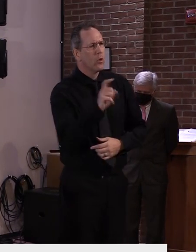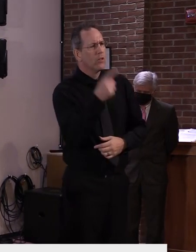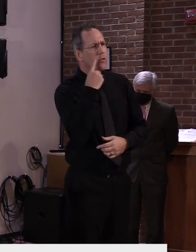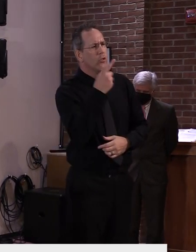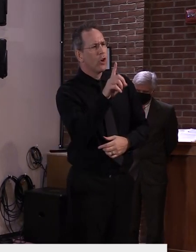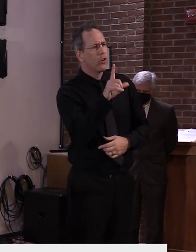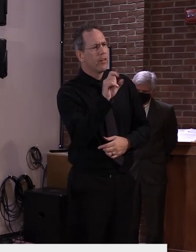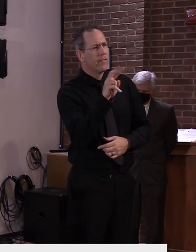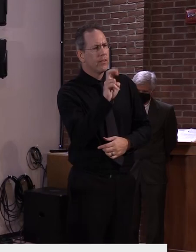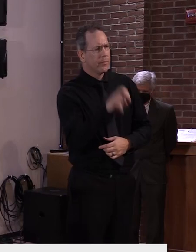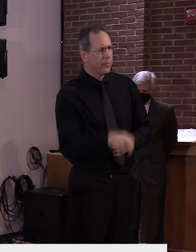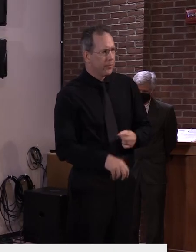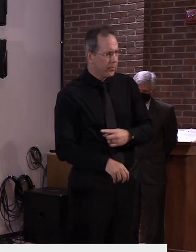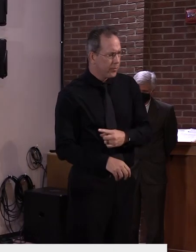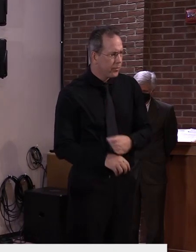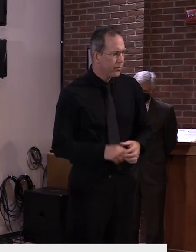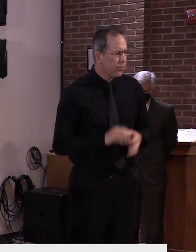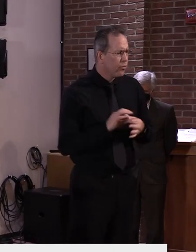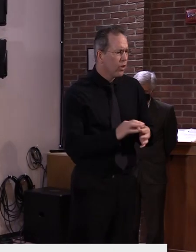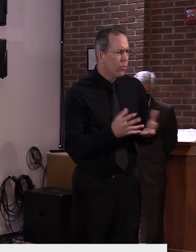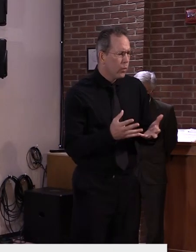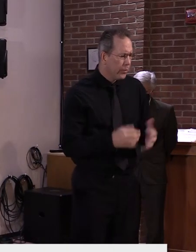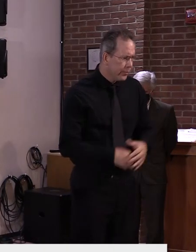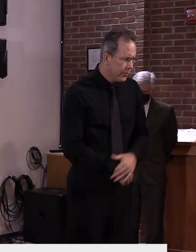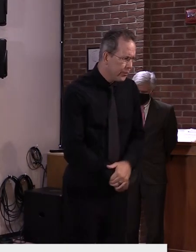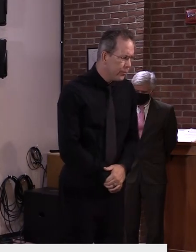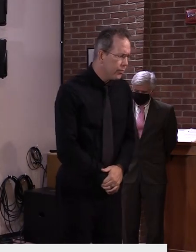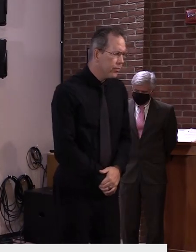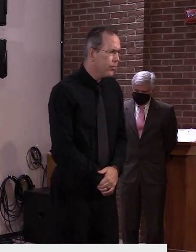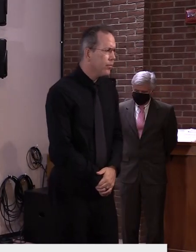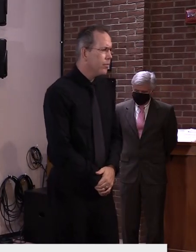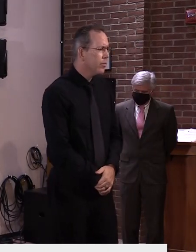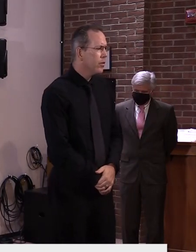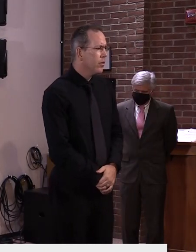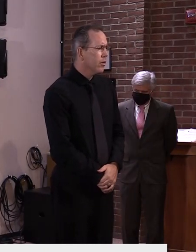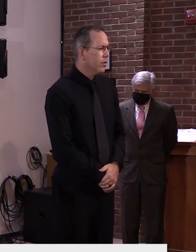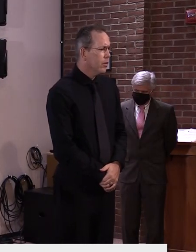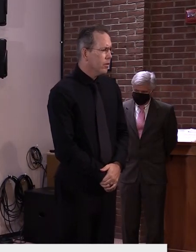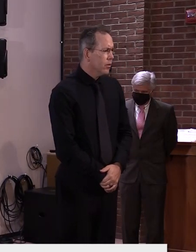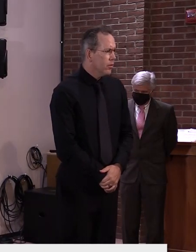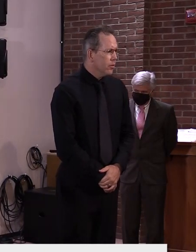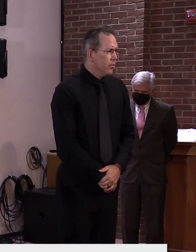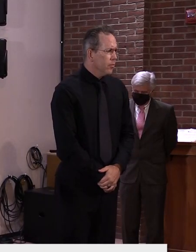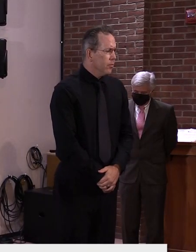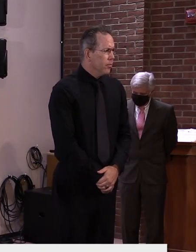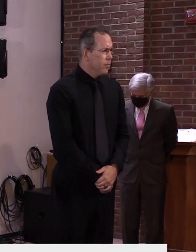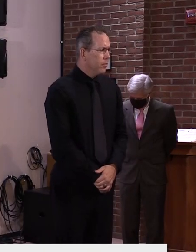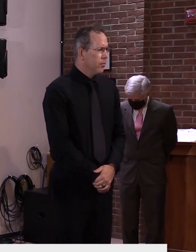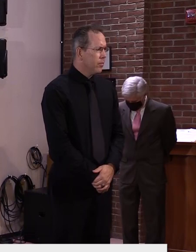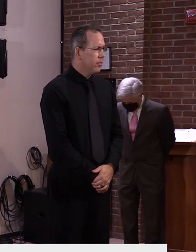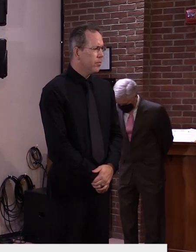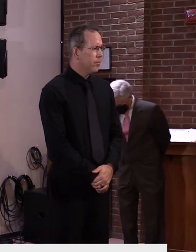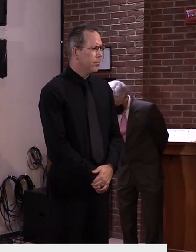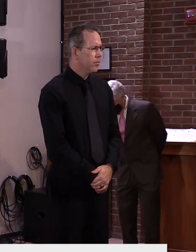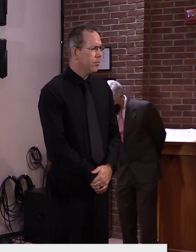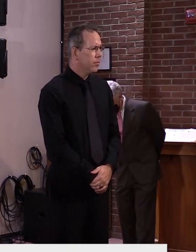regarding the rise in the caseload in some of these harder states,